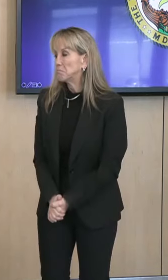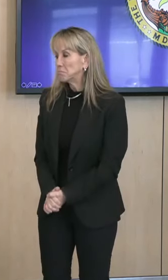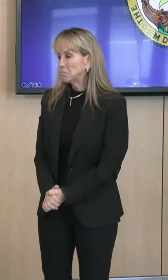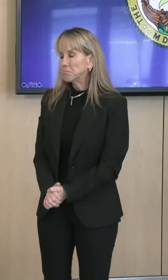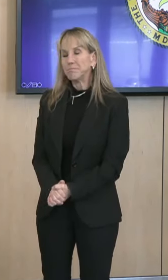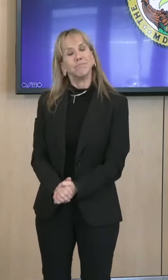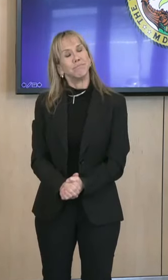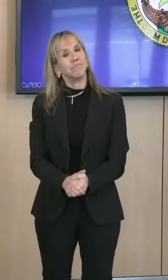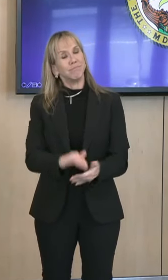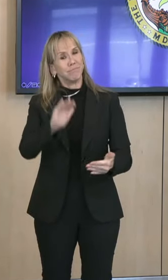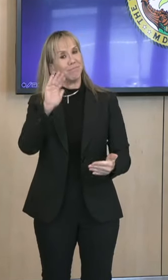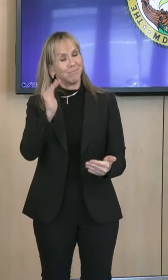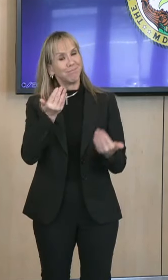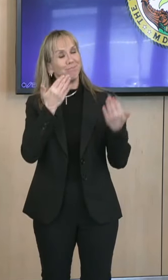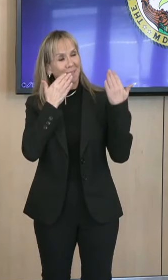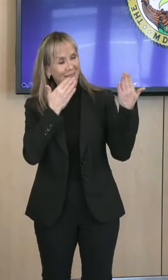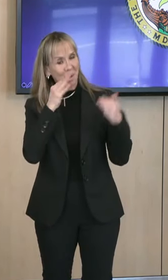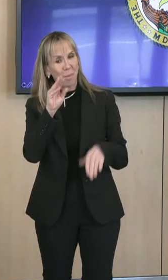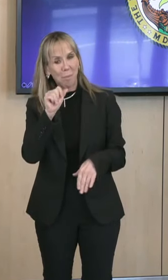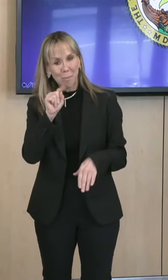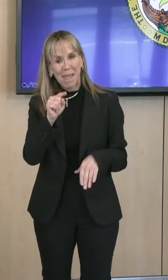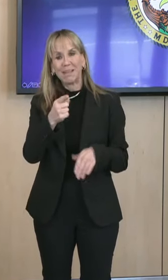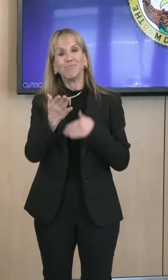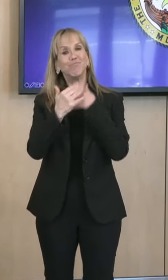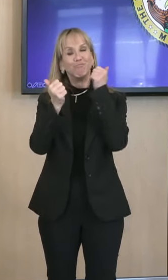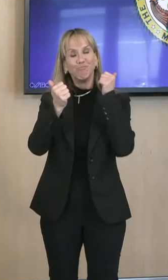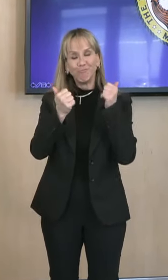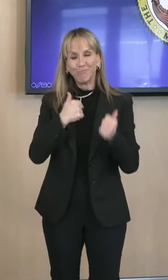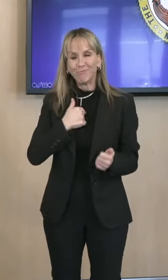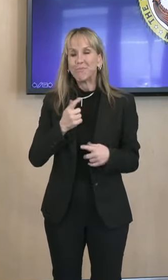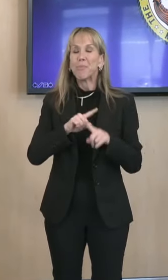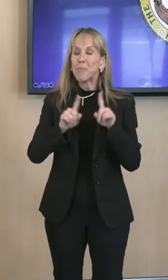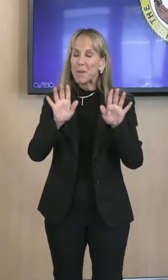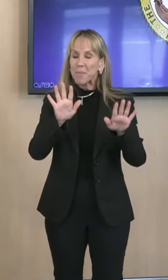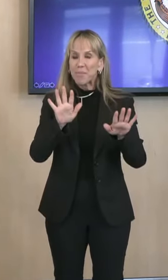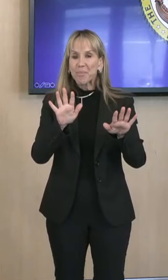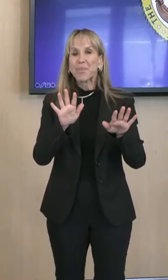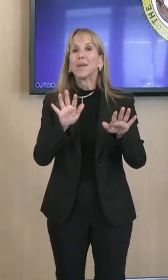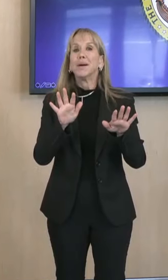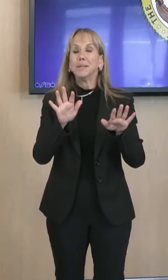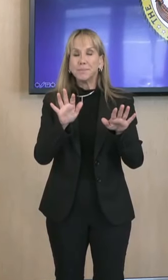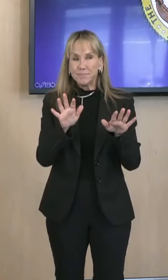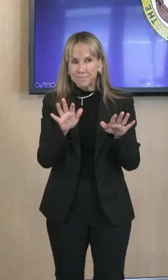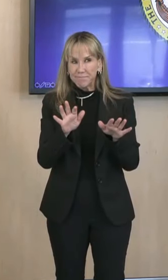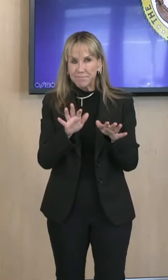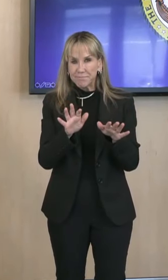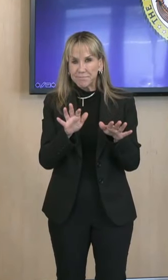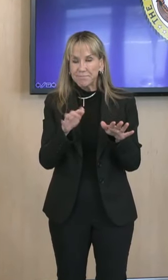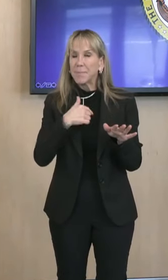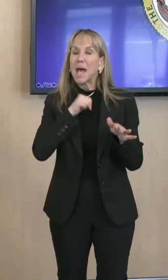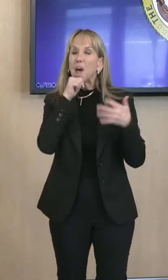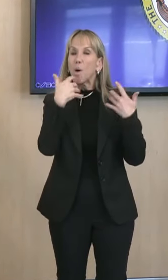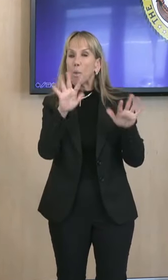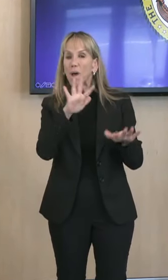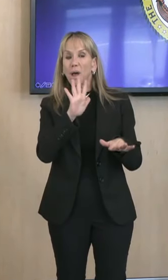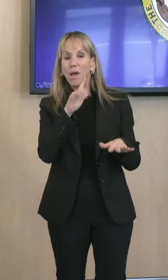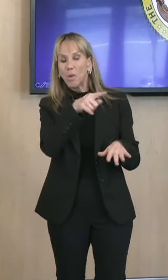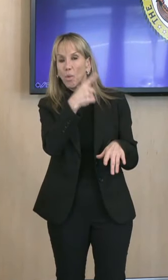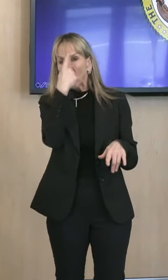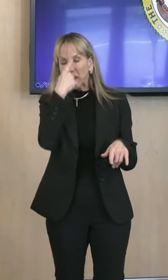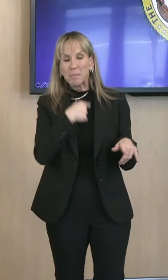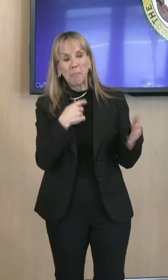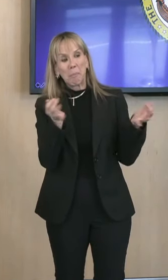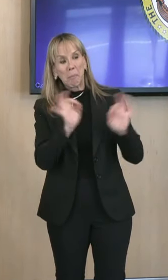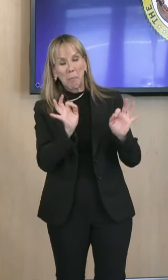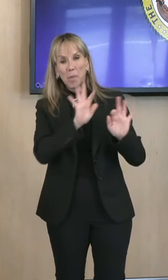Feel like I'm getting called out there, Matt. Look, and I don't want to be dismissive, but